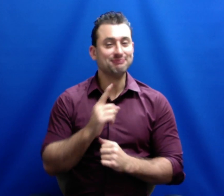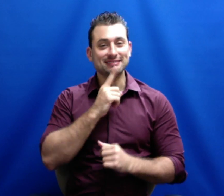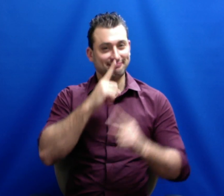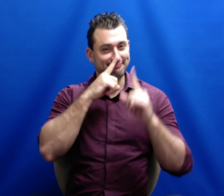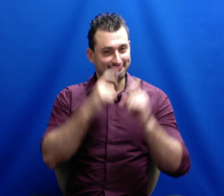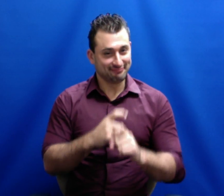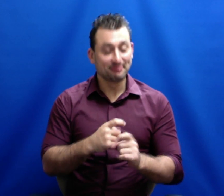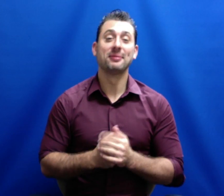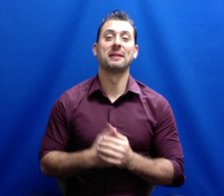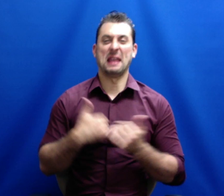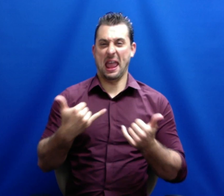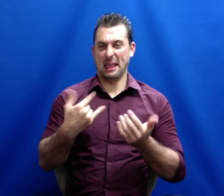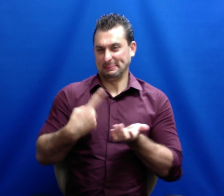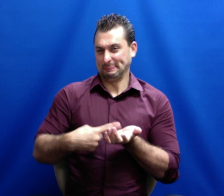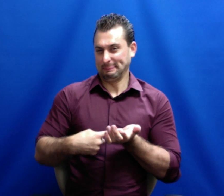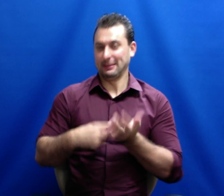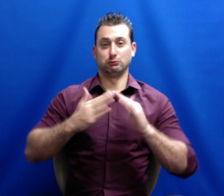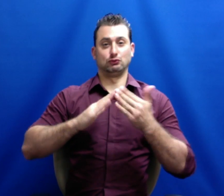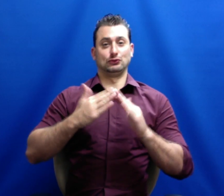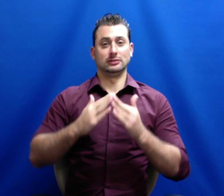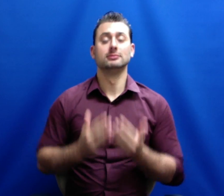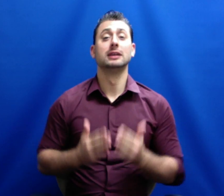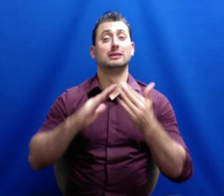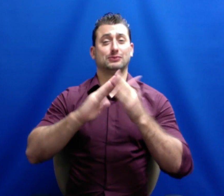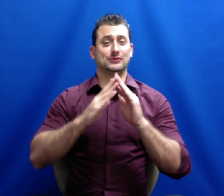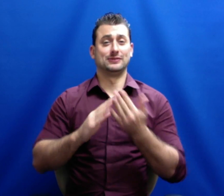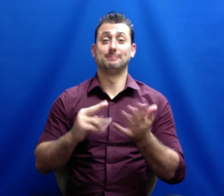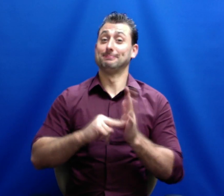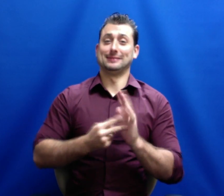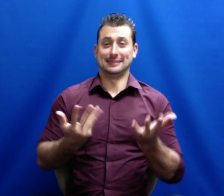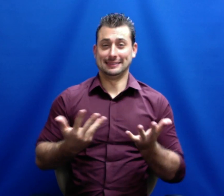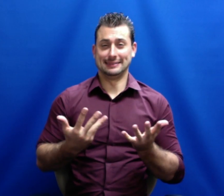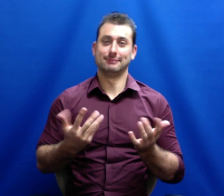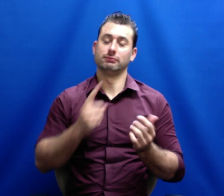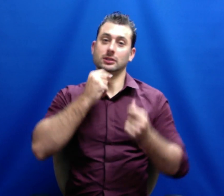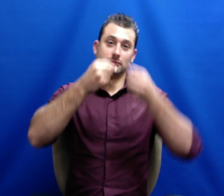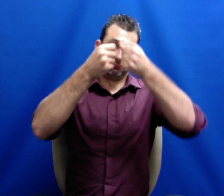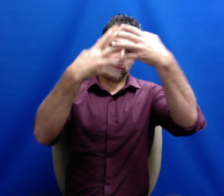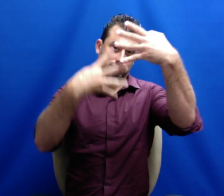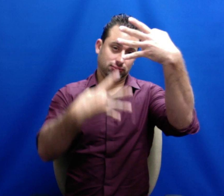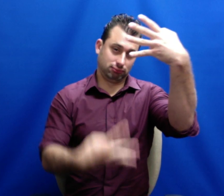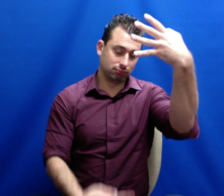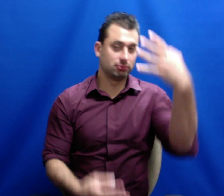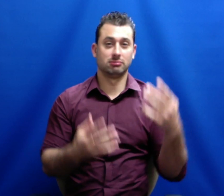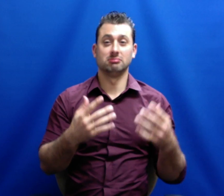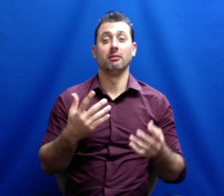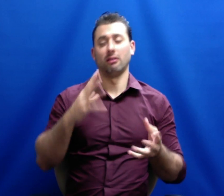It's really complex. Let's talk about community. Community means really a lot of things. It can